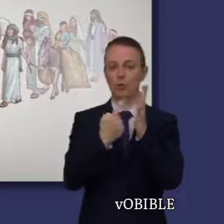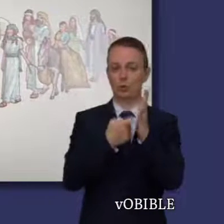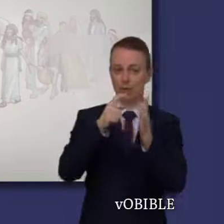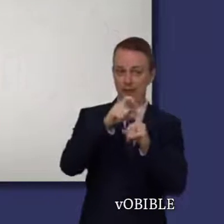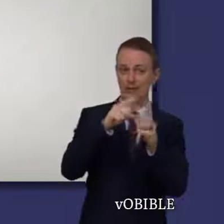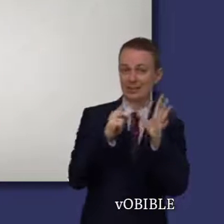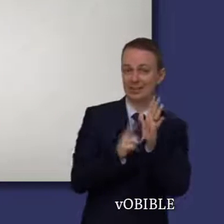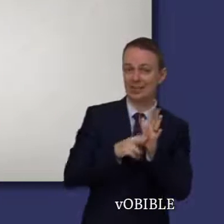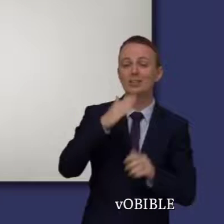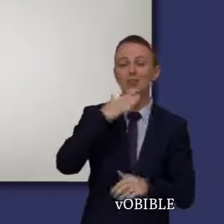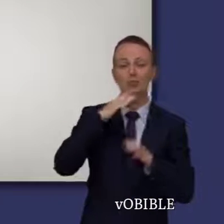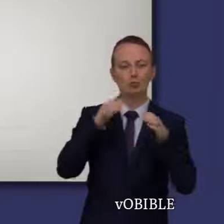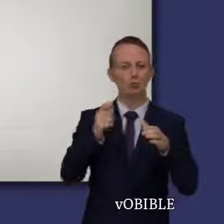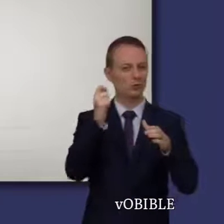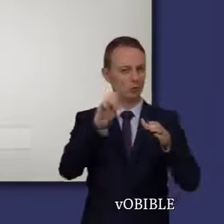Jordan River.